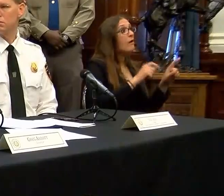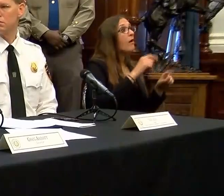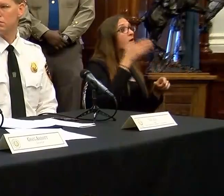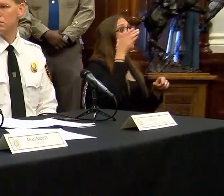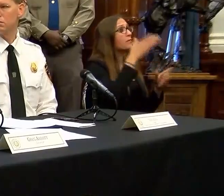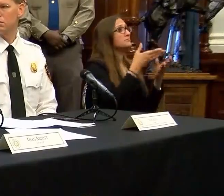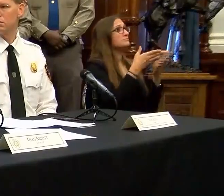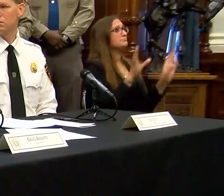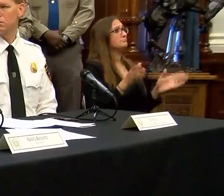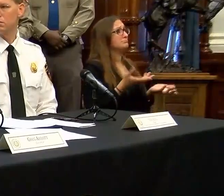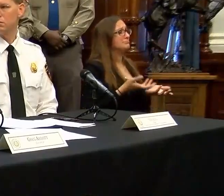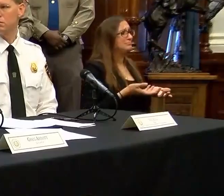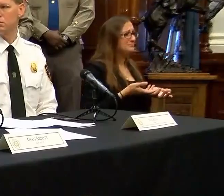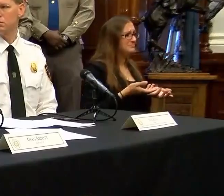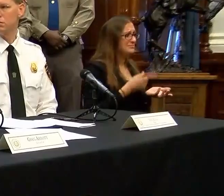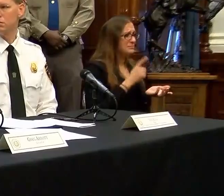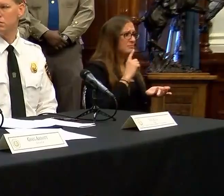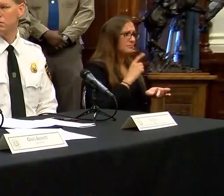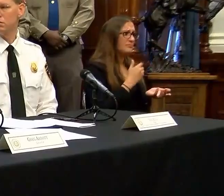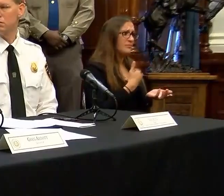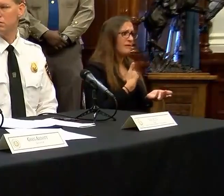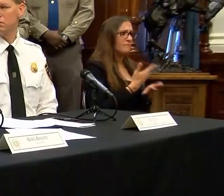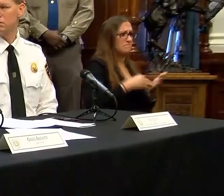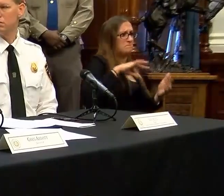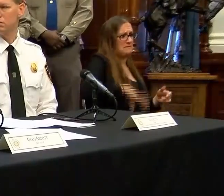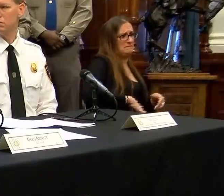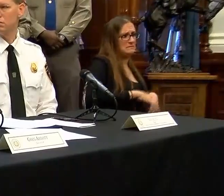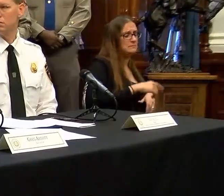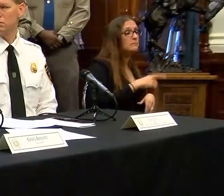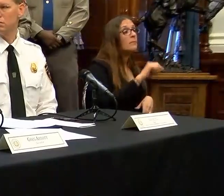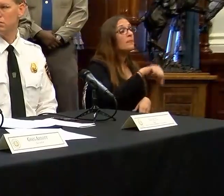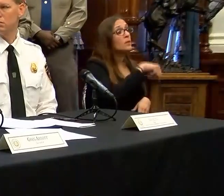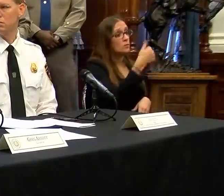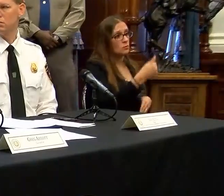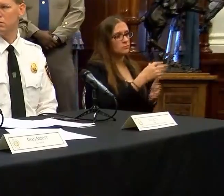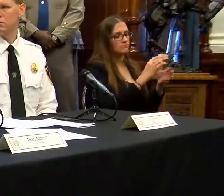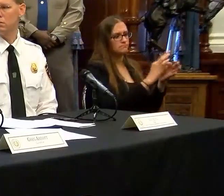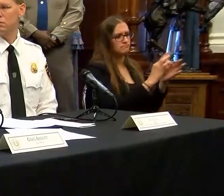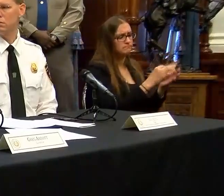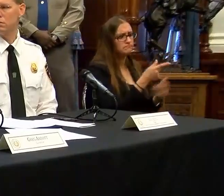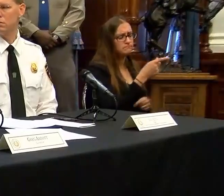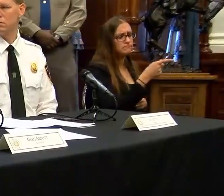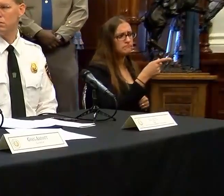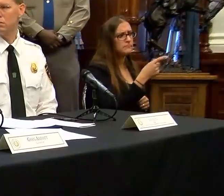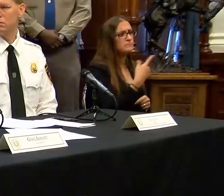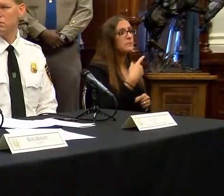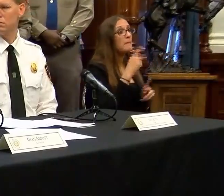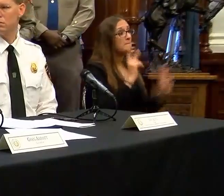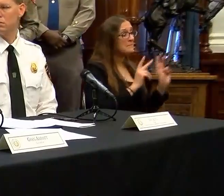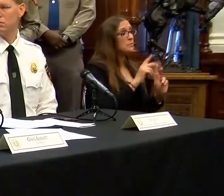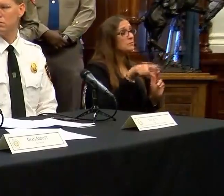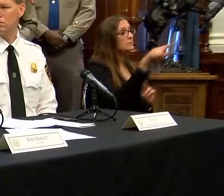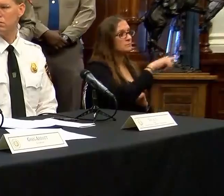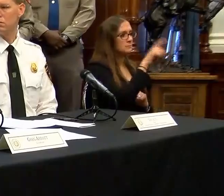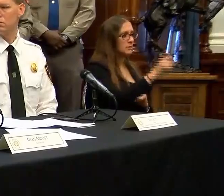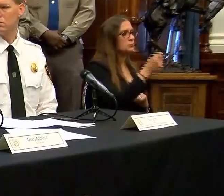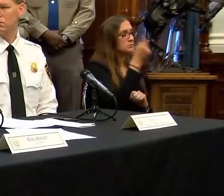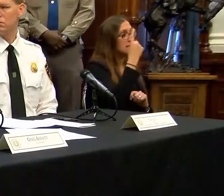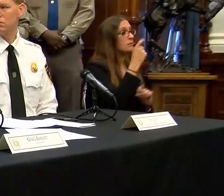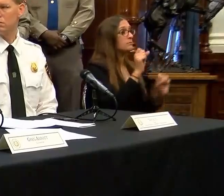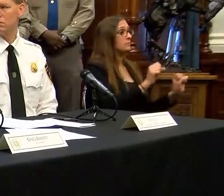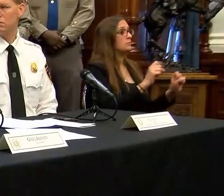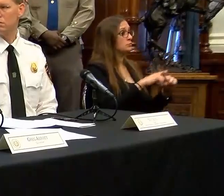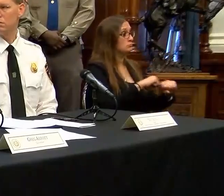concept, there's some merit to that. The other point I'd like to make is that we really, people need to understand that in